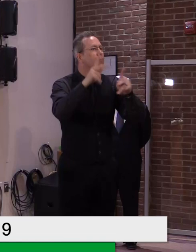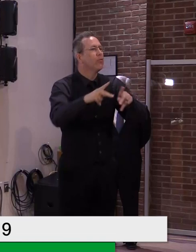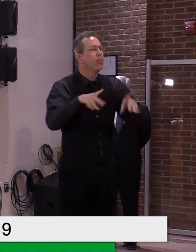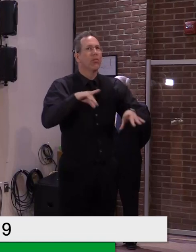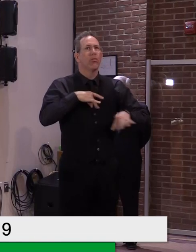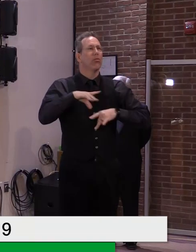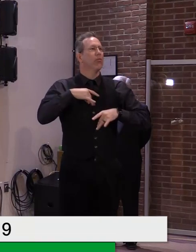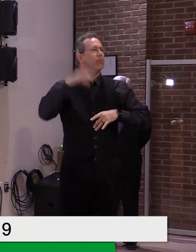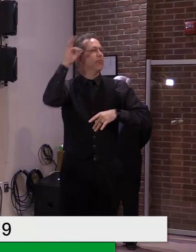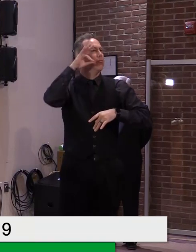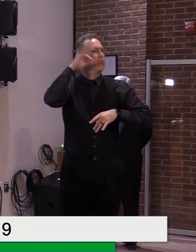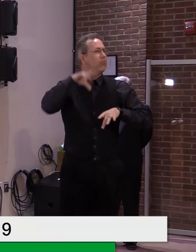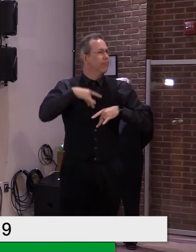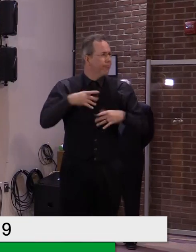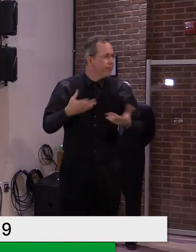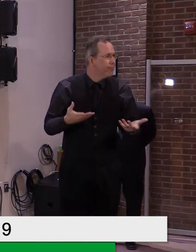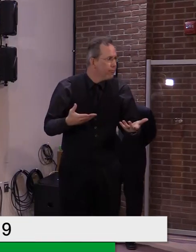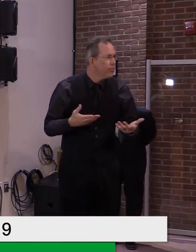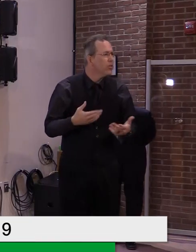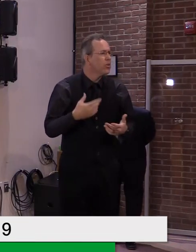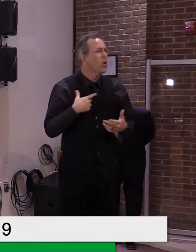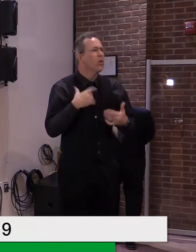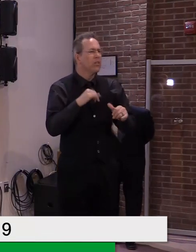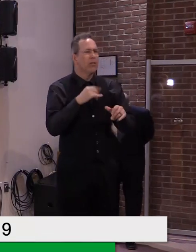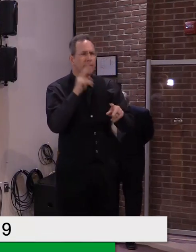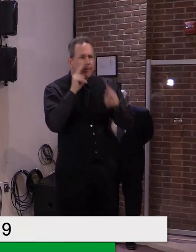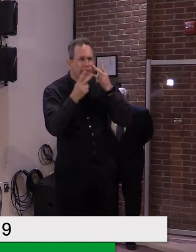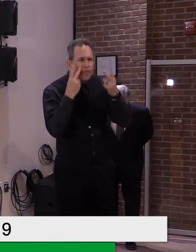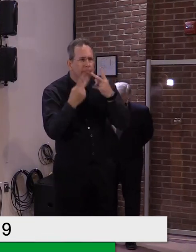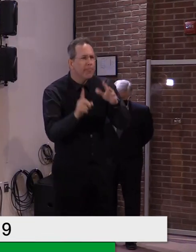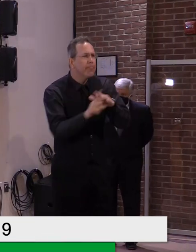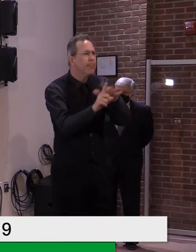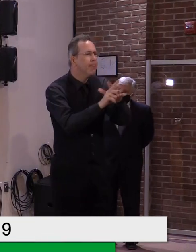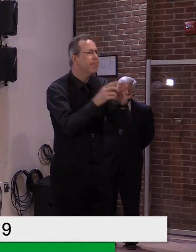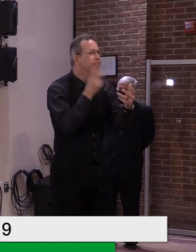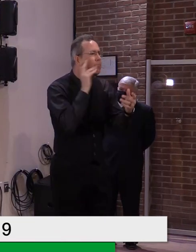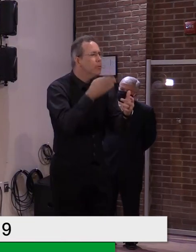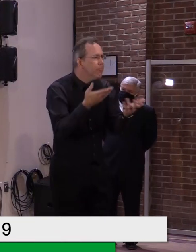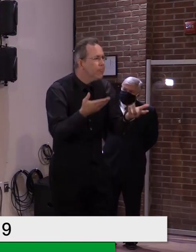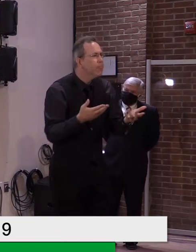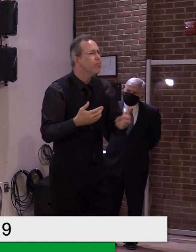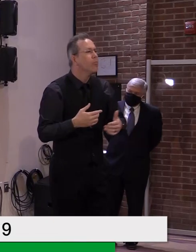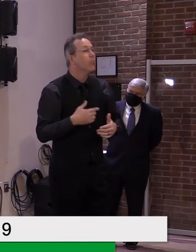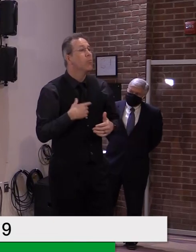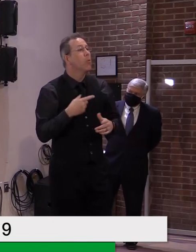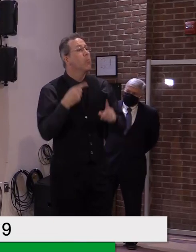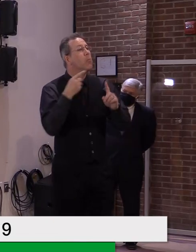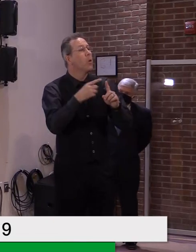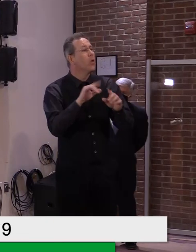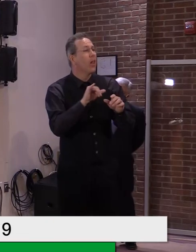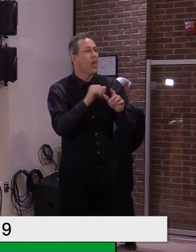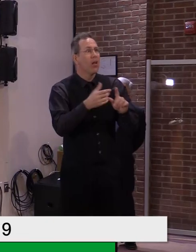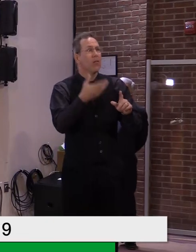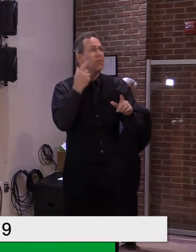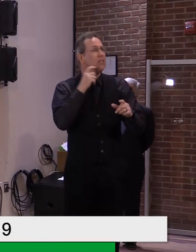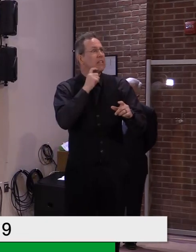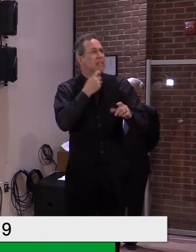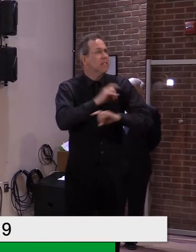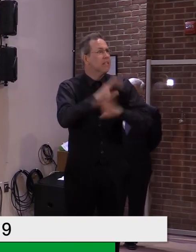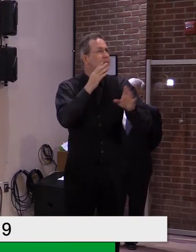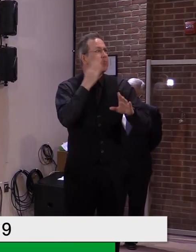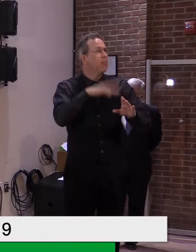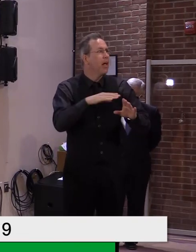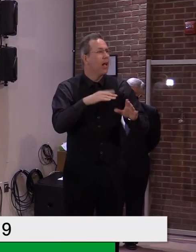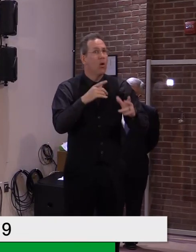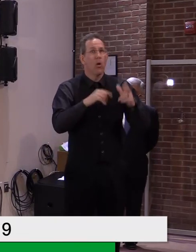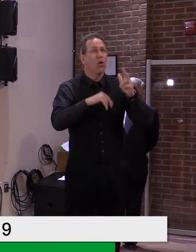so we will still see that. But the important point is it will not have the same impact on the facility. It's number one, it